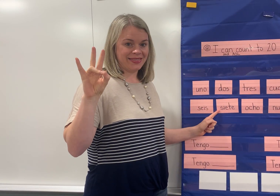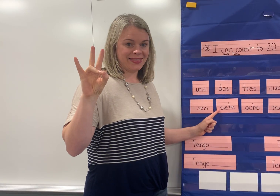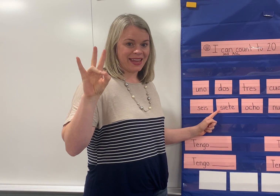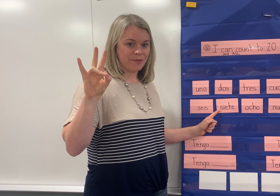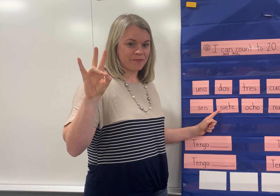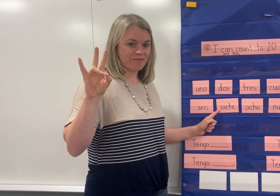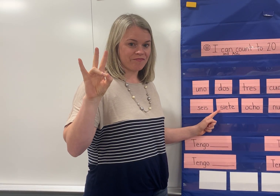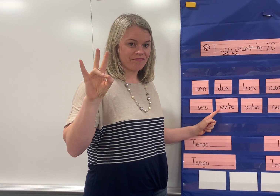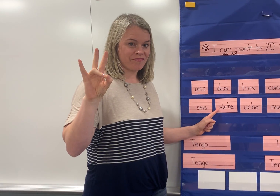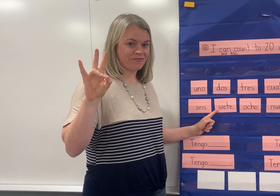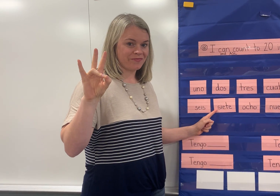7,